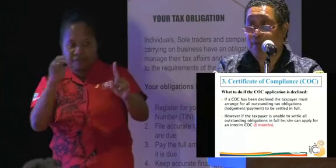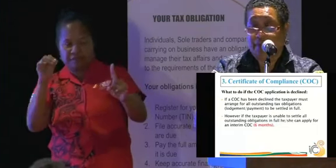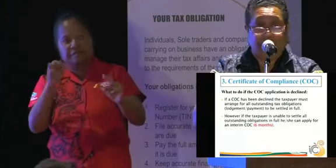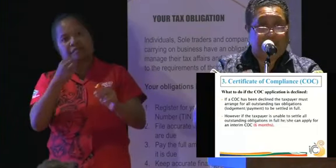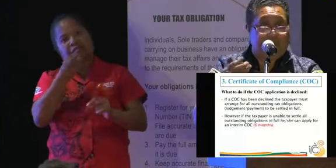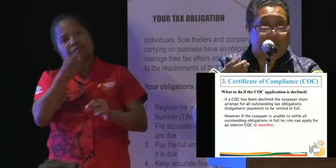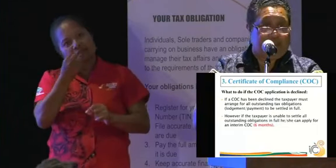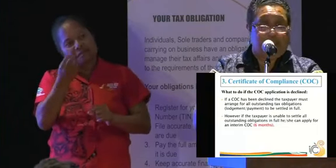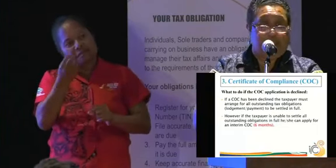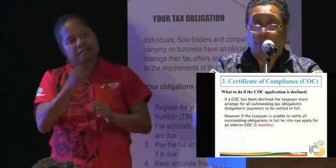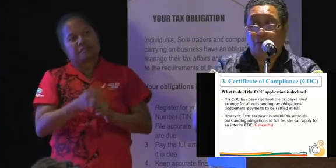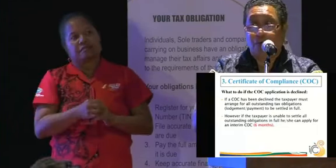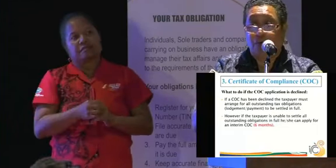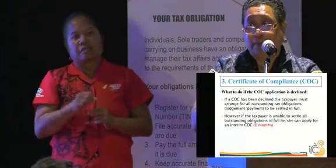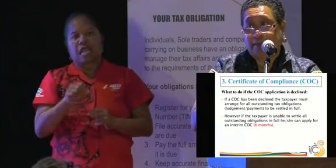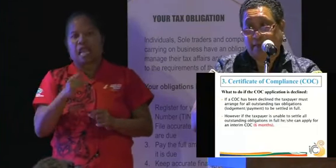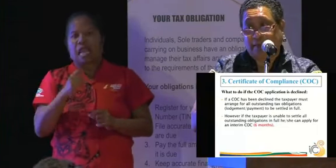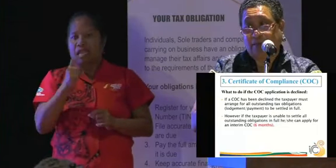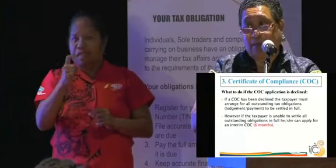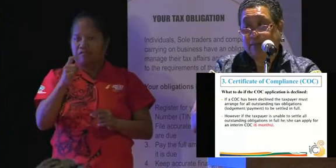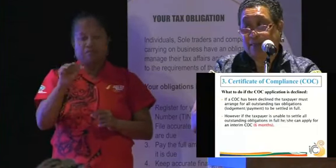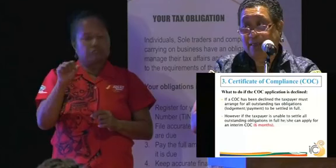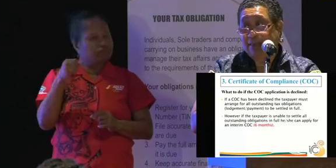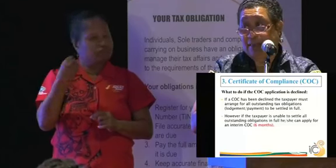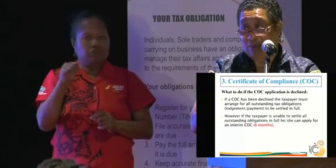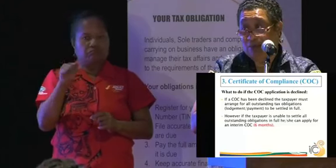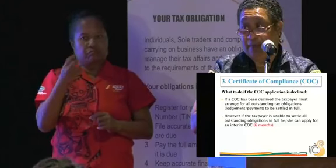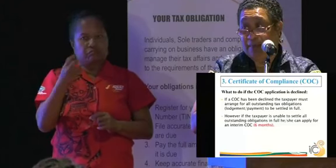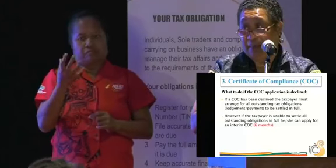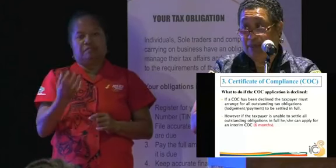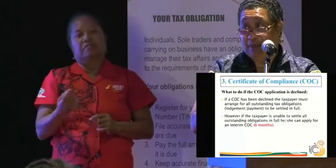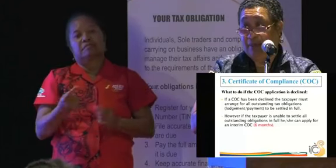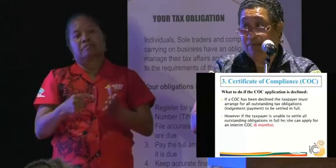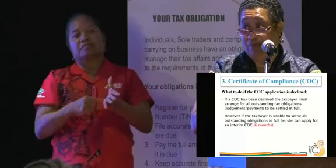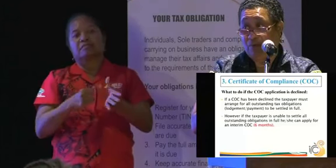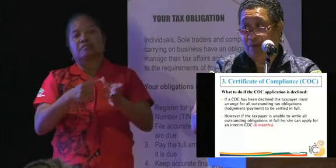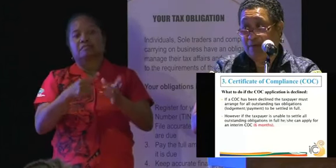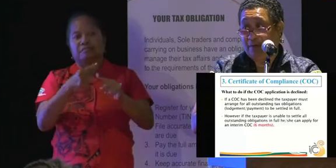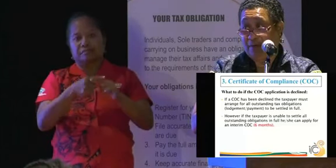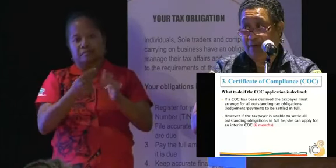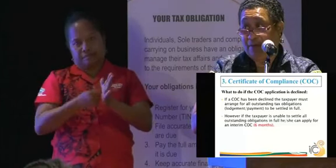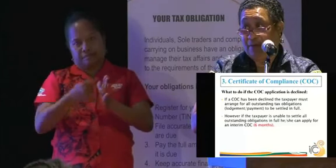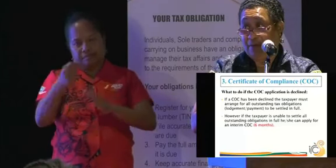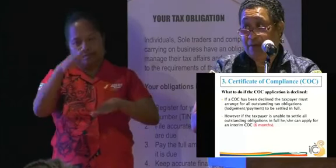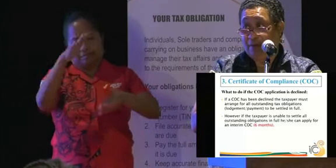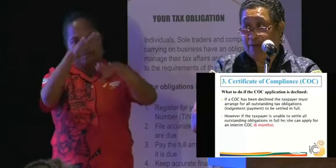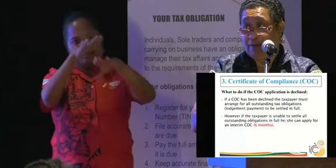to settle all the outstanding tax obligation in full.